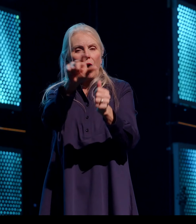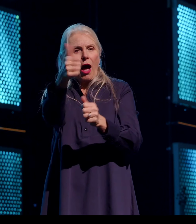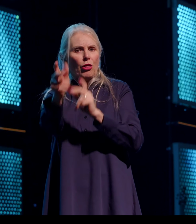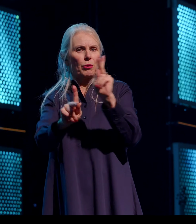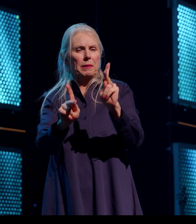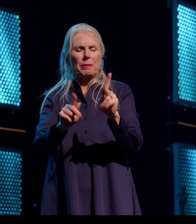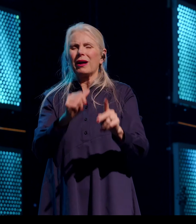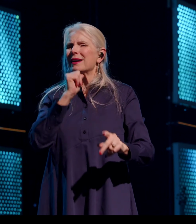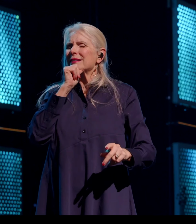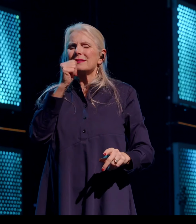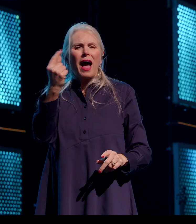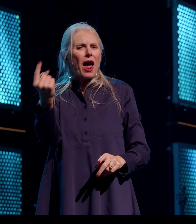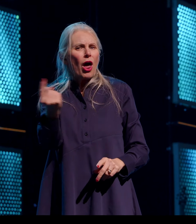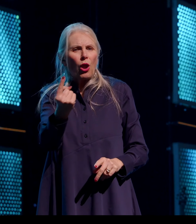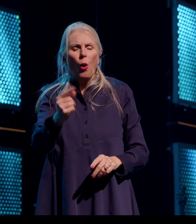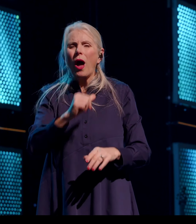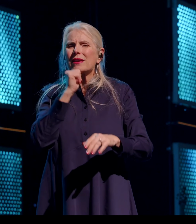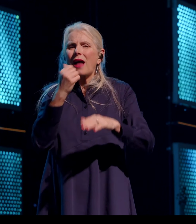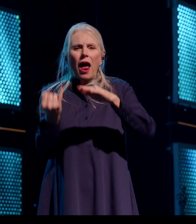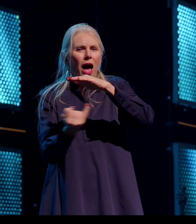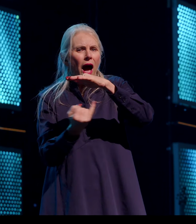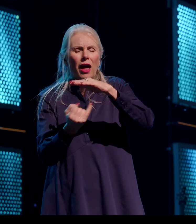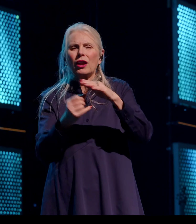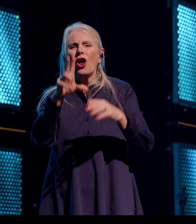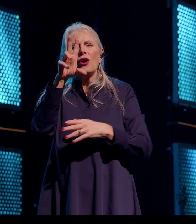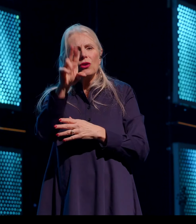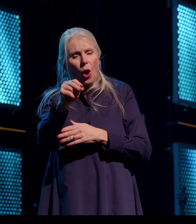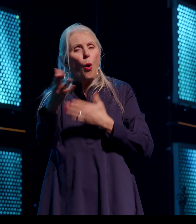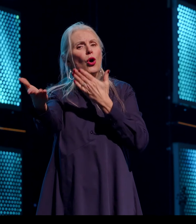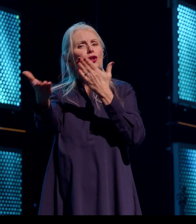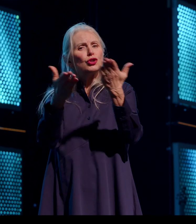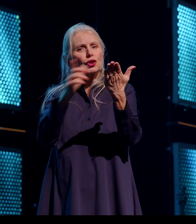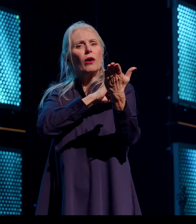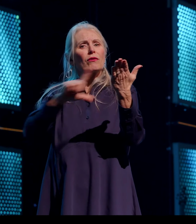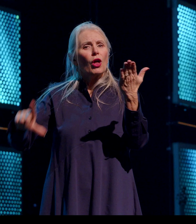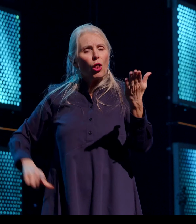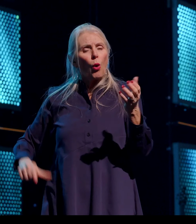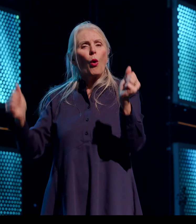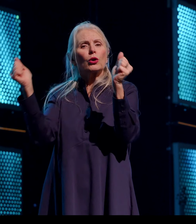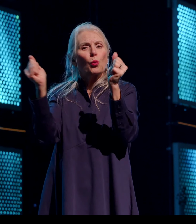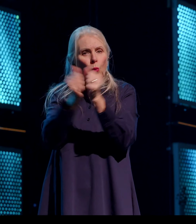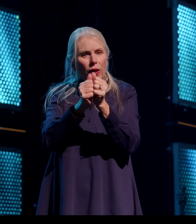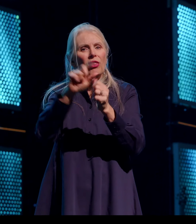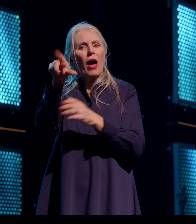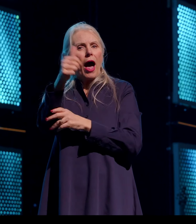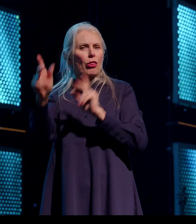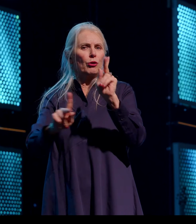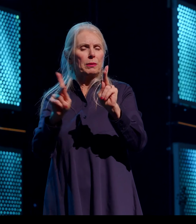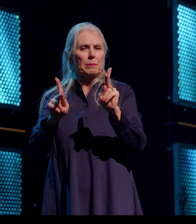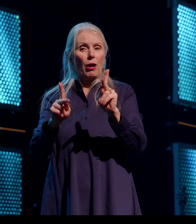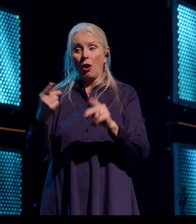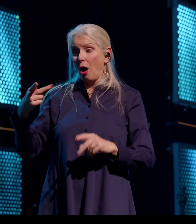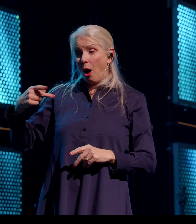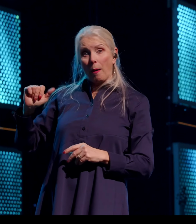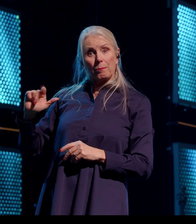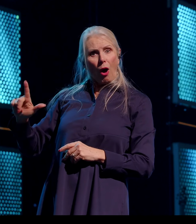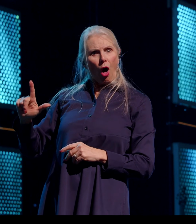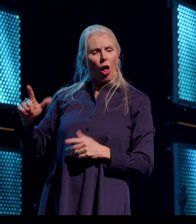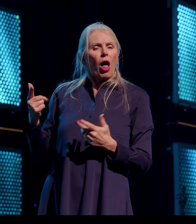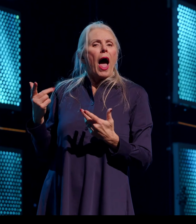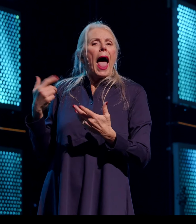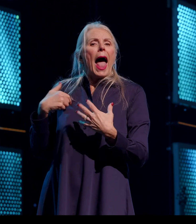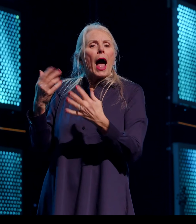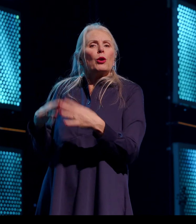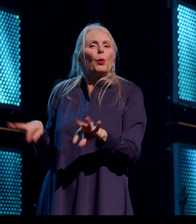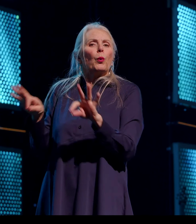do this by yourself. Don't isolate yourself. Serve the Lord with other people. Paul had worthy plans. Worthy plans. And we're going to be talking about making worthy